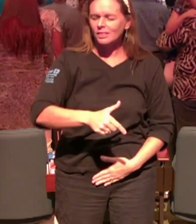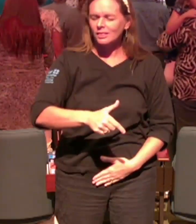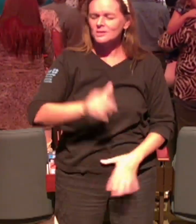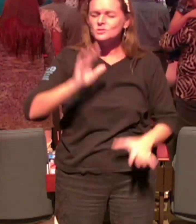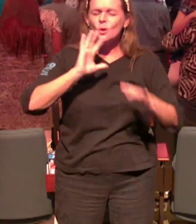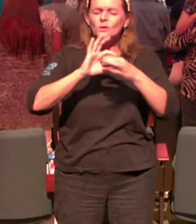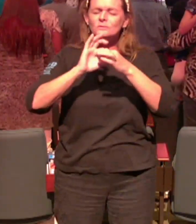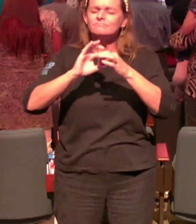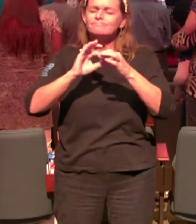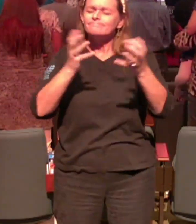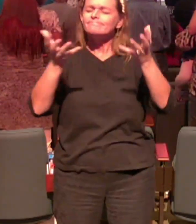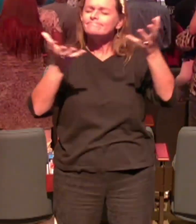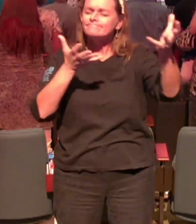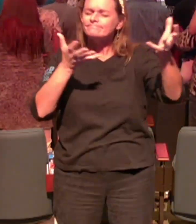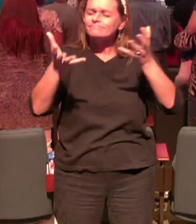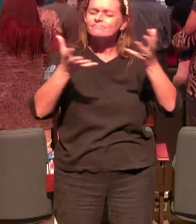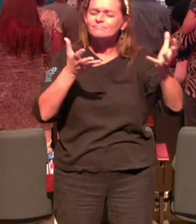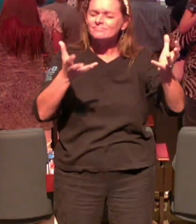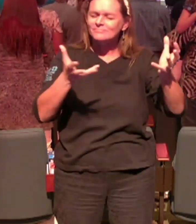minute? I just want to talk to you.